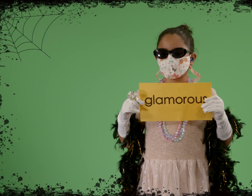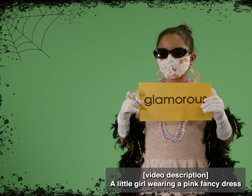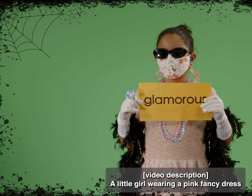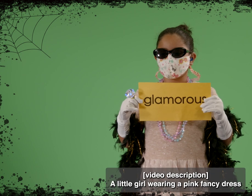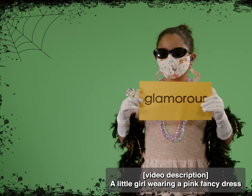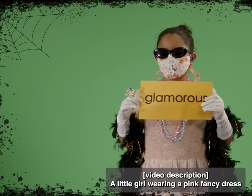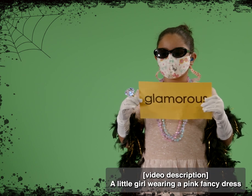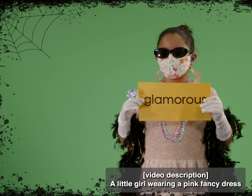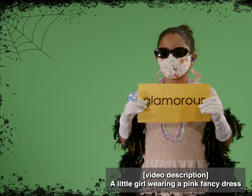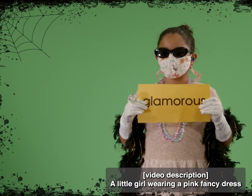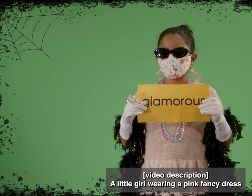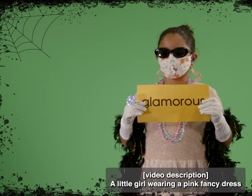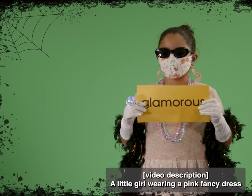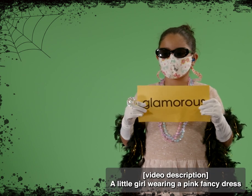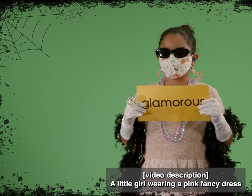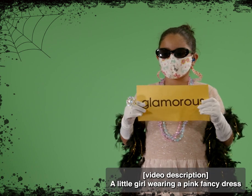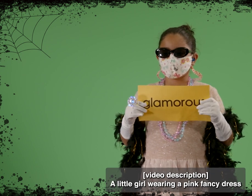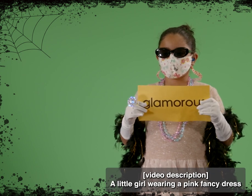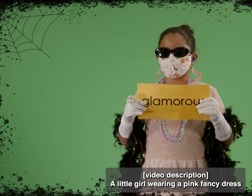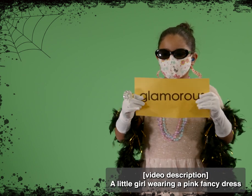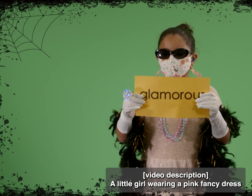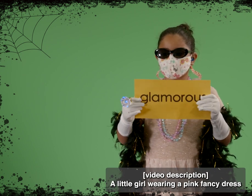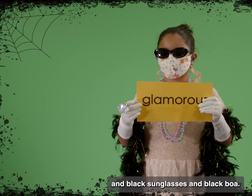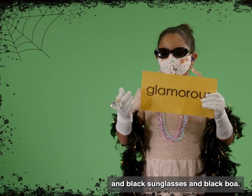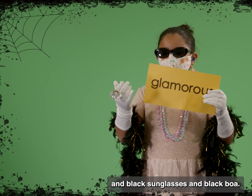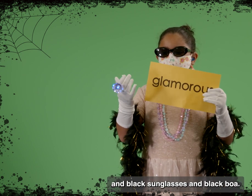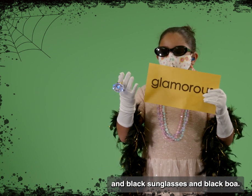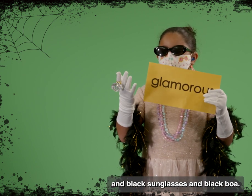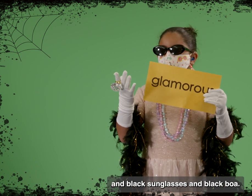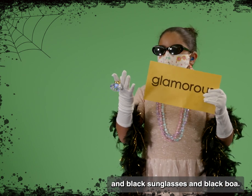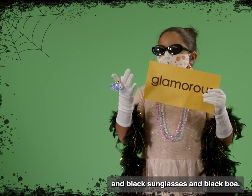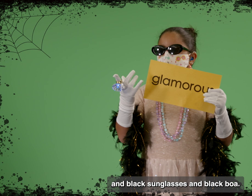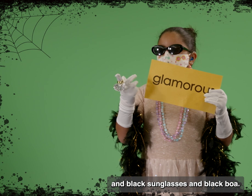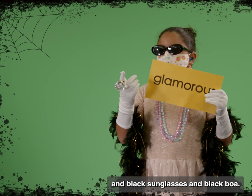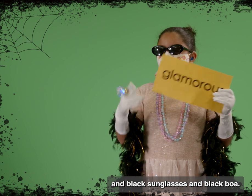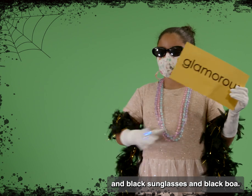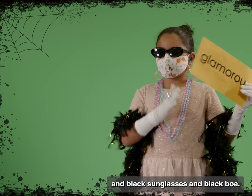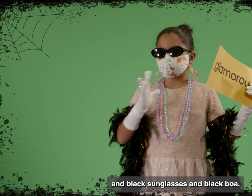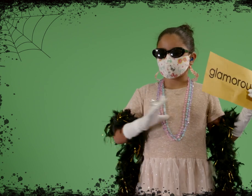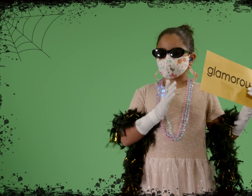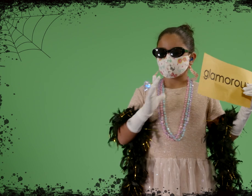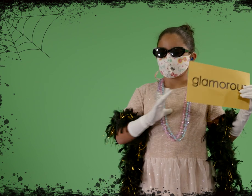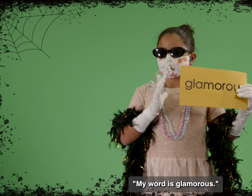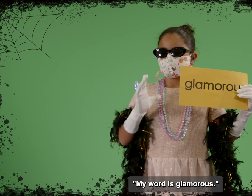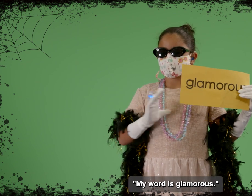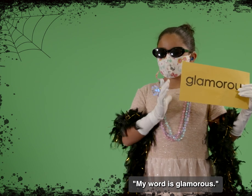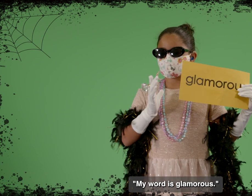A little girl wearing a pink fancy dress and black sunglasses and black boa. My word